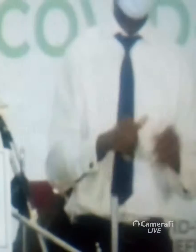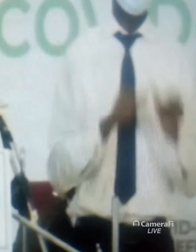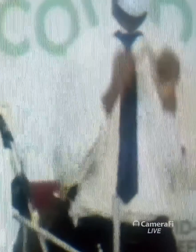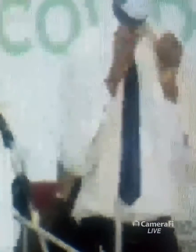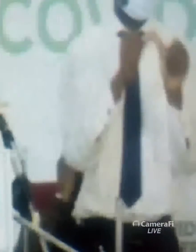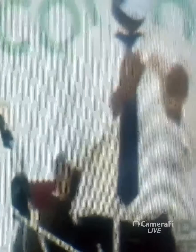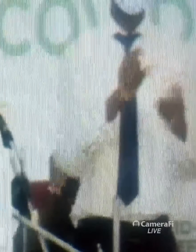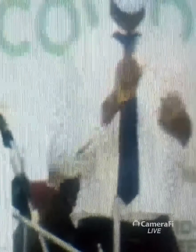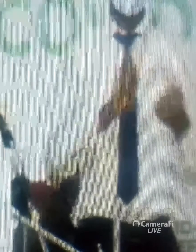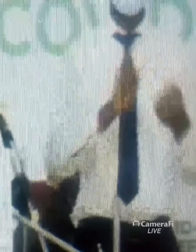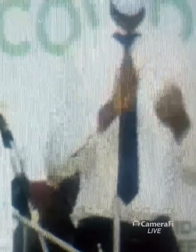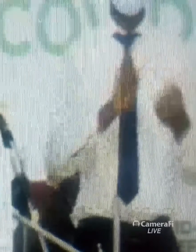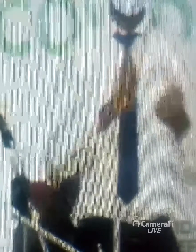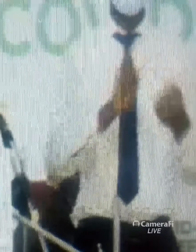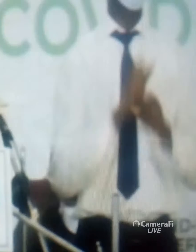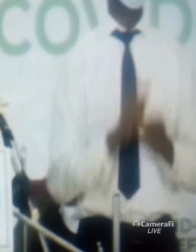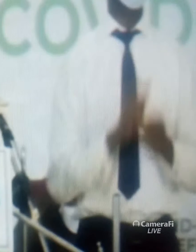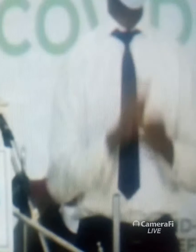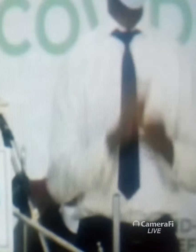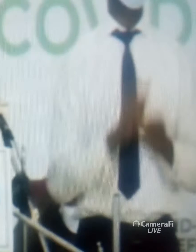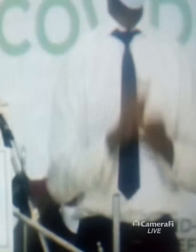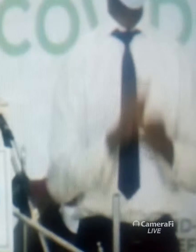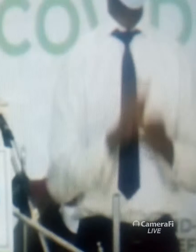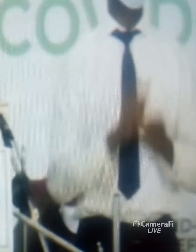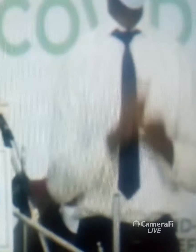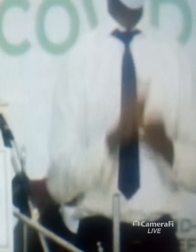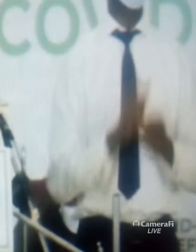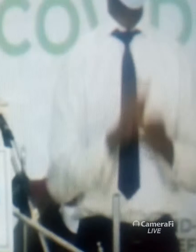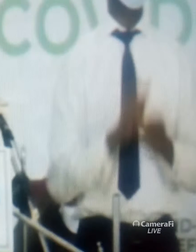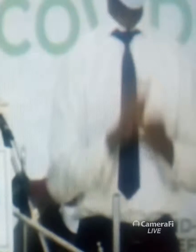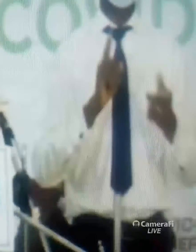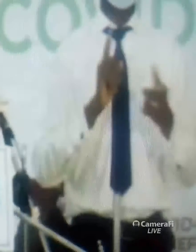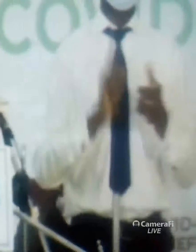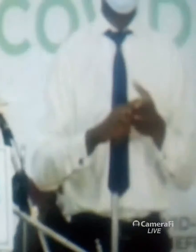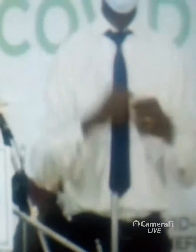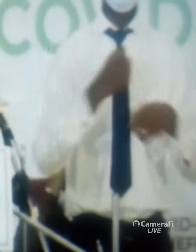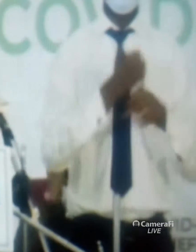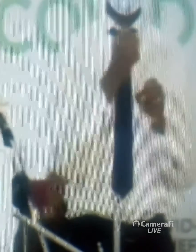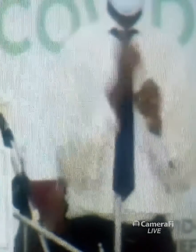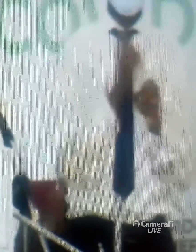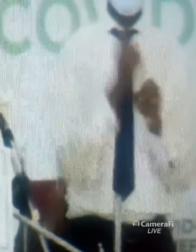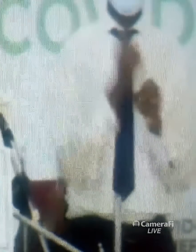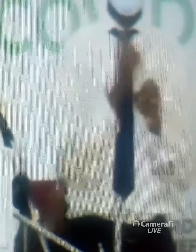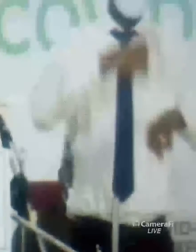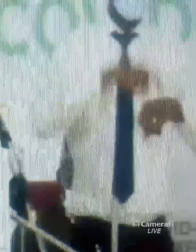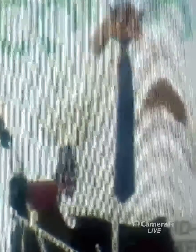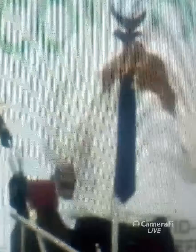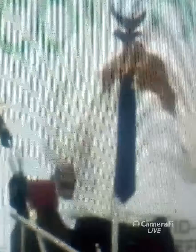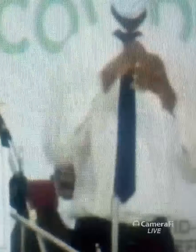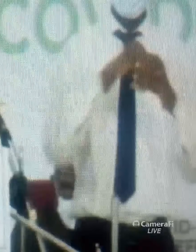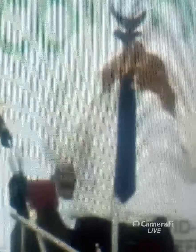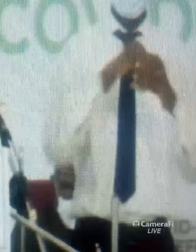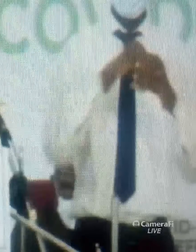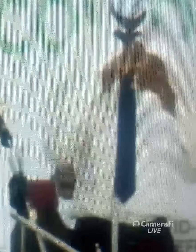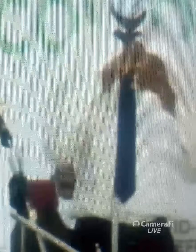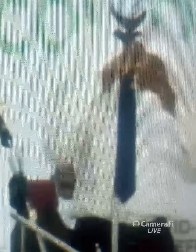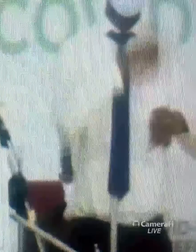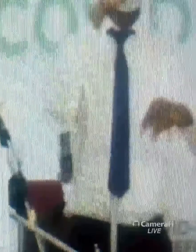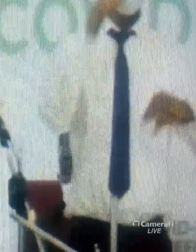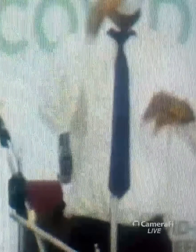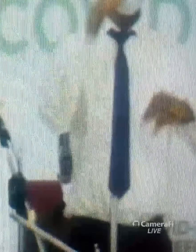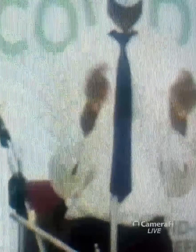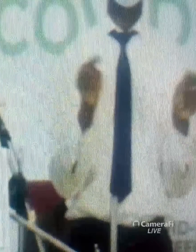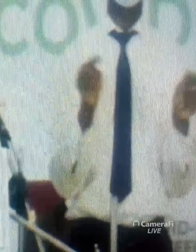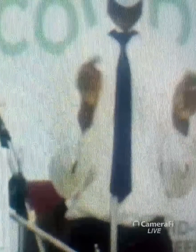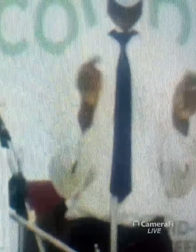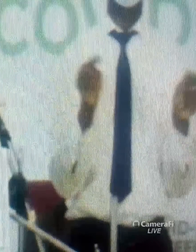extending their, if you like, call it tenure elongation for them. So that is